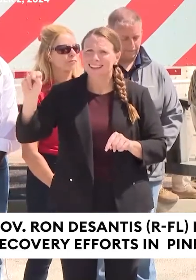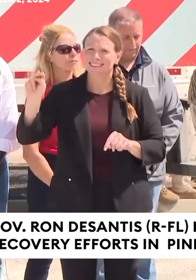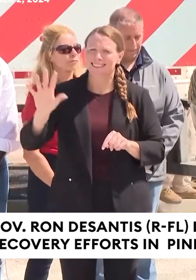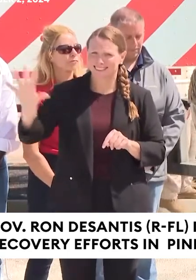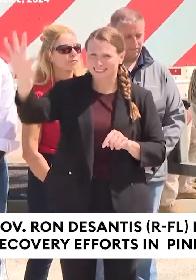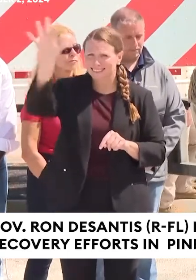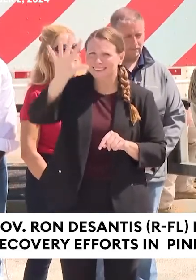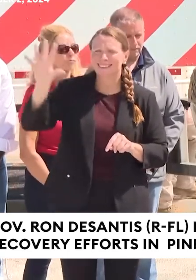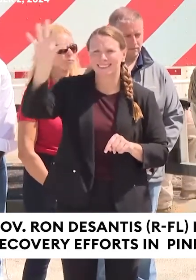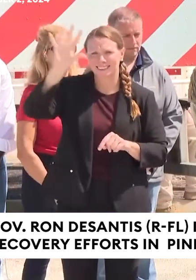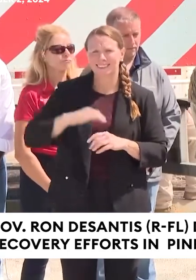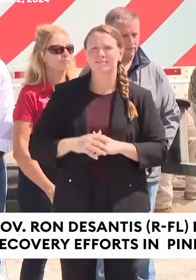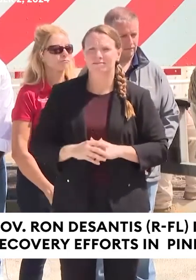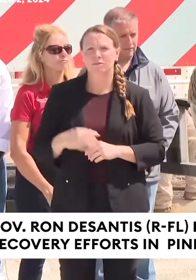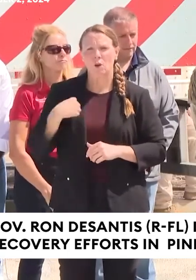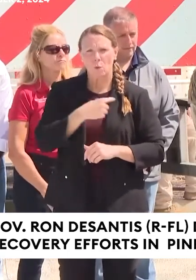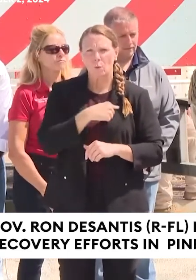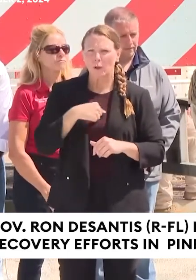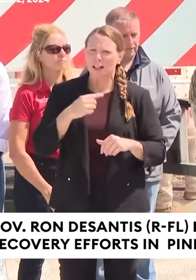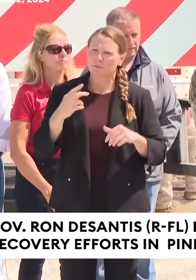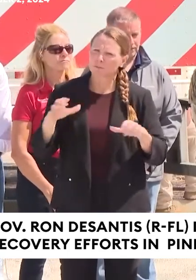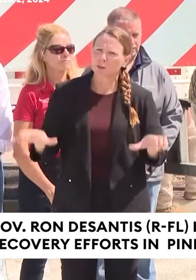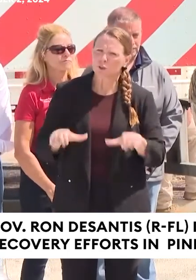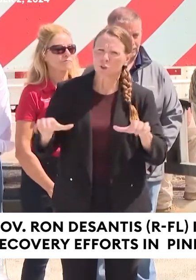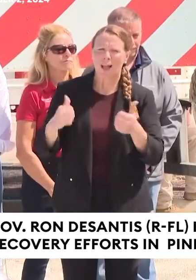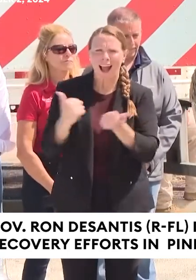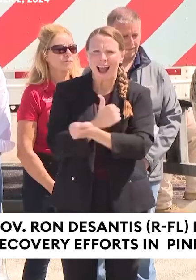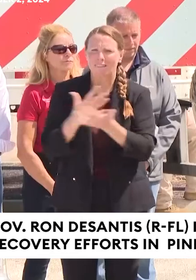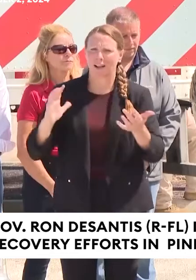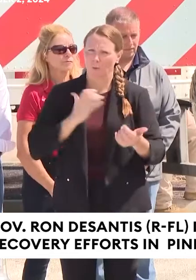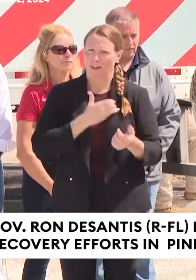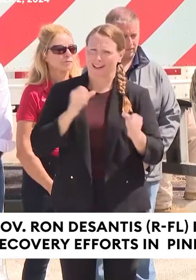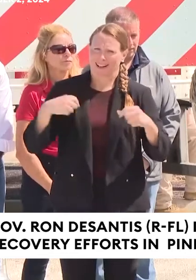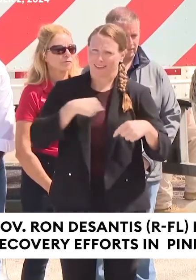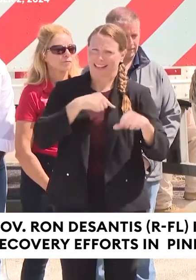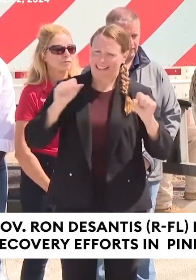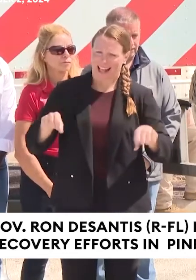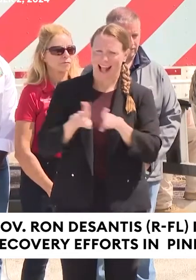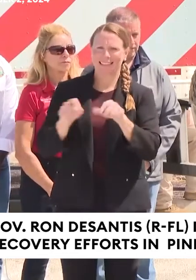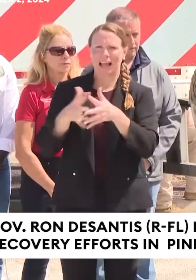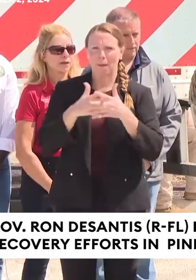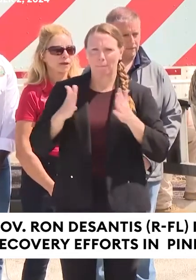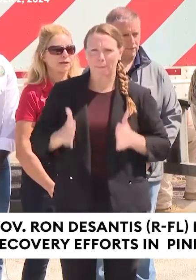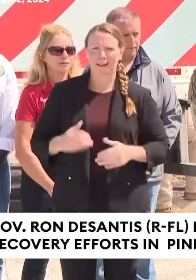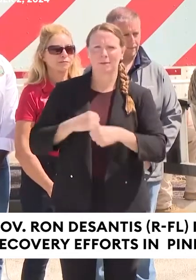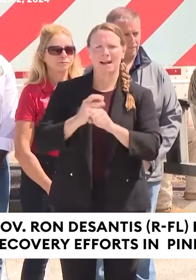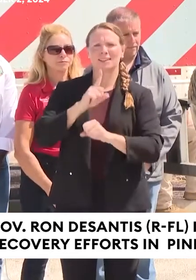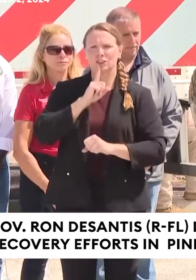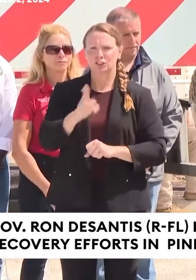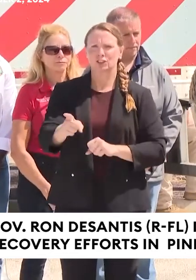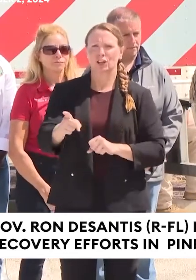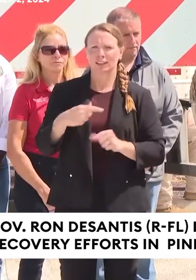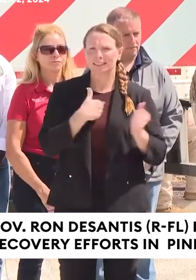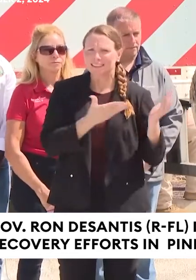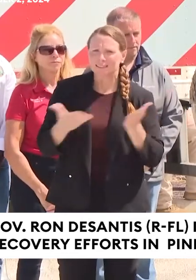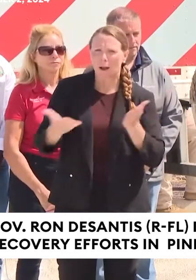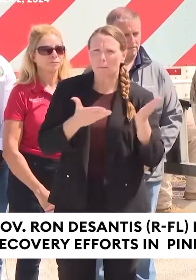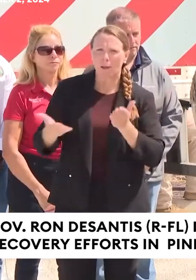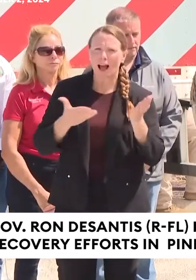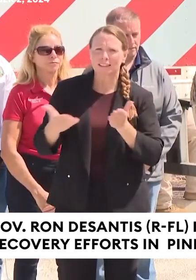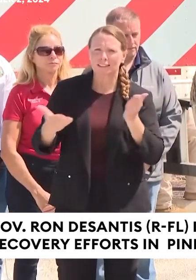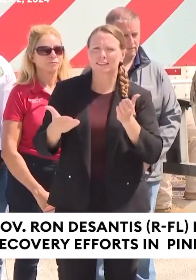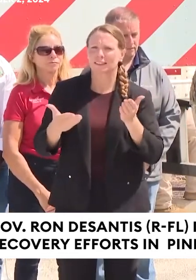particular. So we should be doing all we can as Americans to make sure that the supplies are continuing to